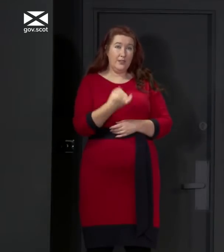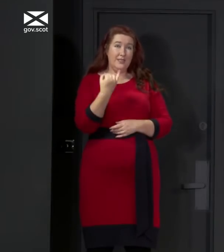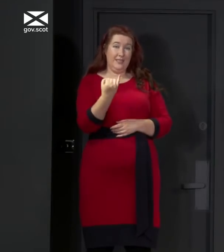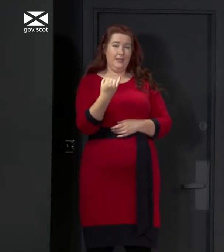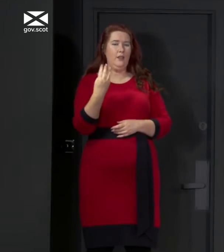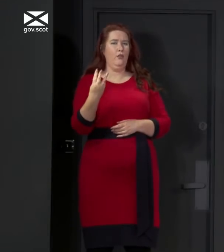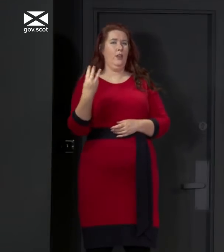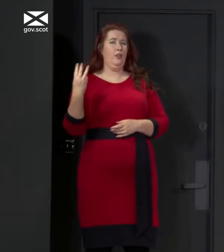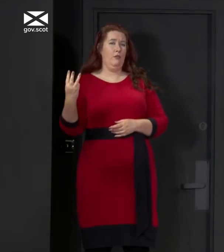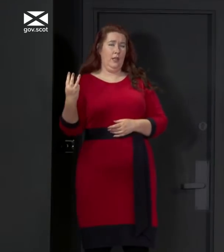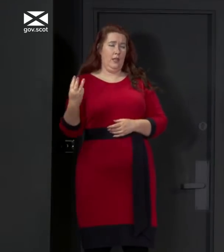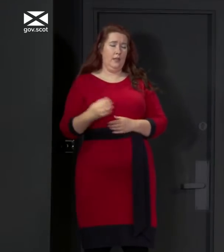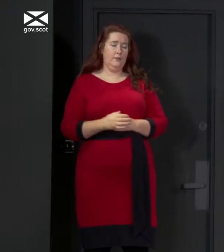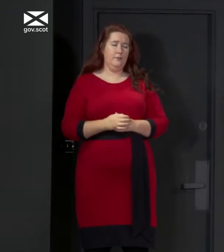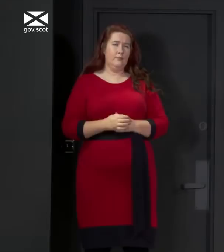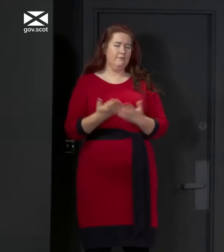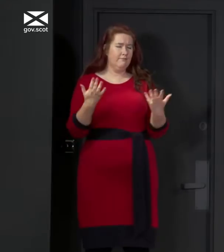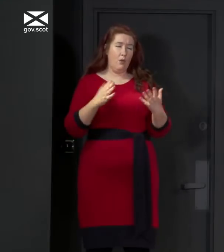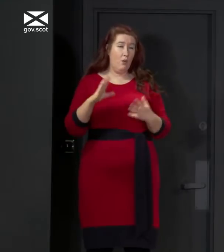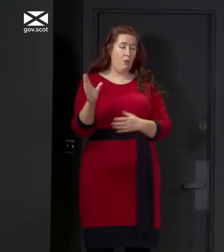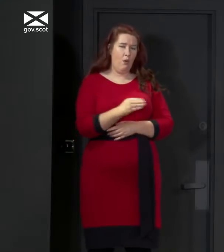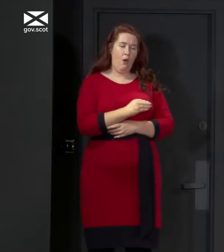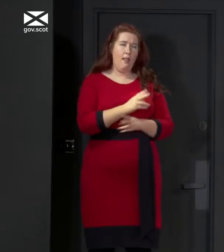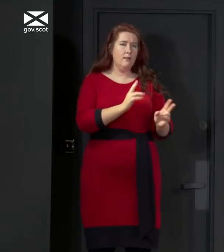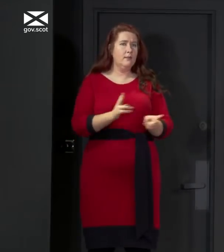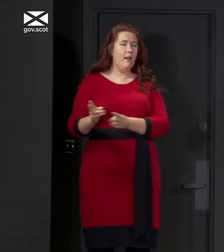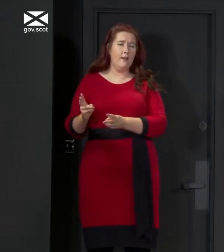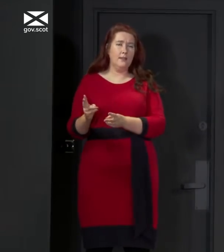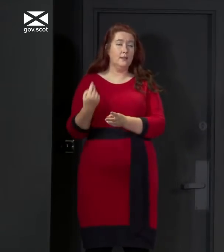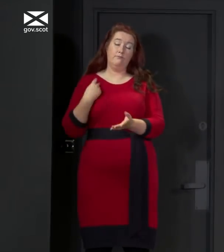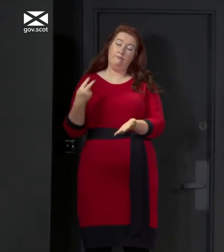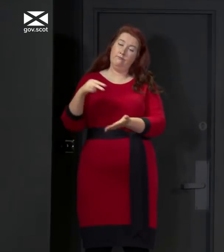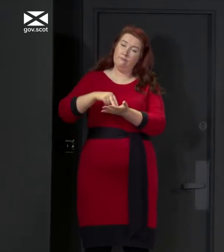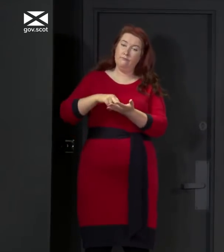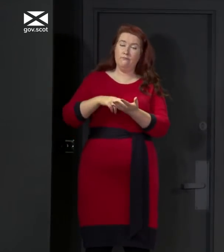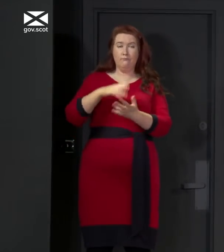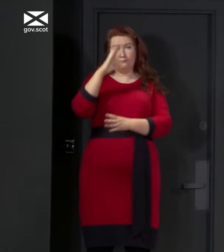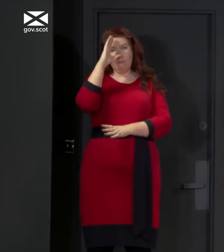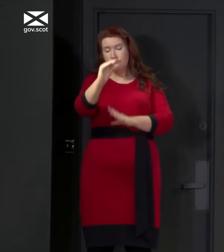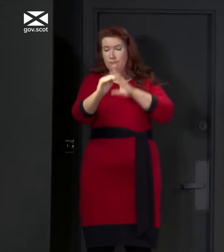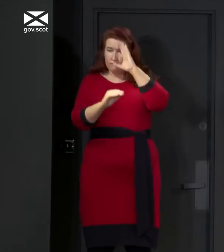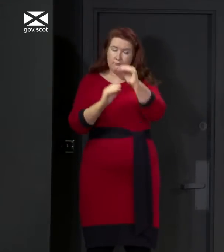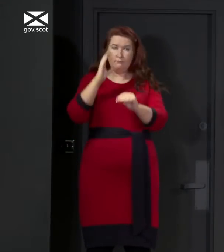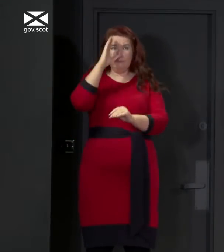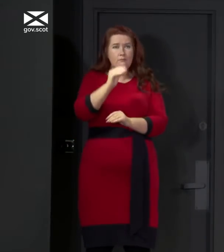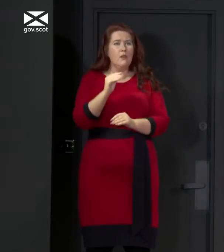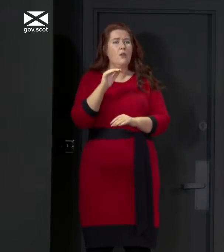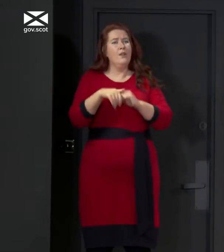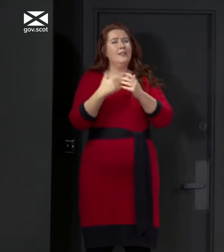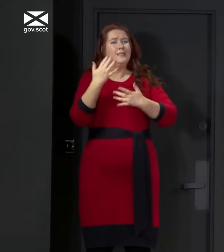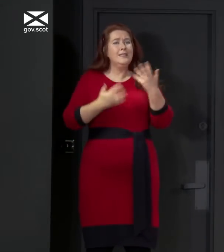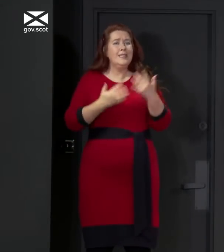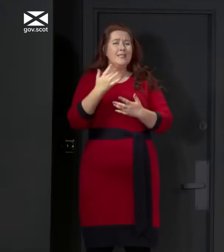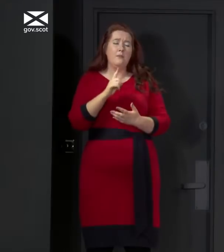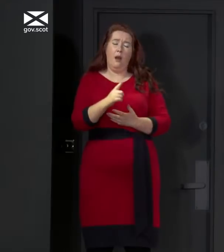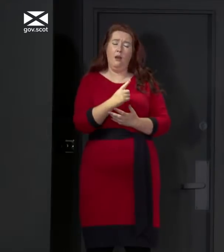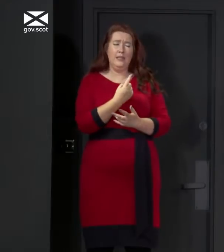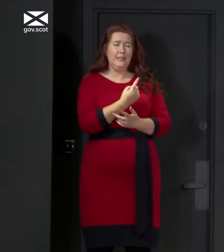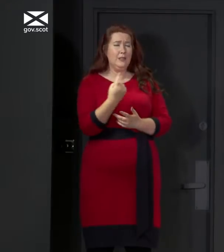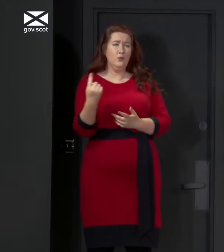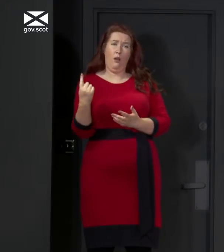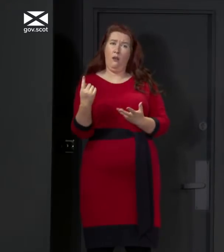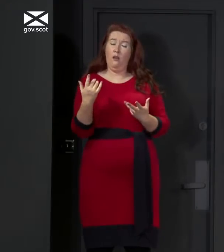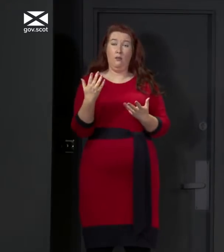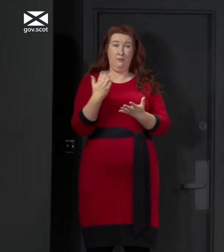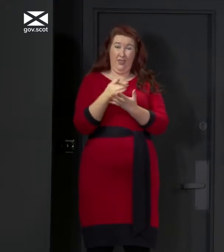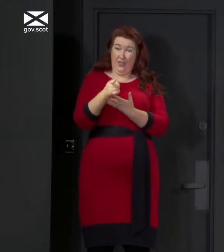4,633. And of course, every single one of these deaths, I report them here on a daily basis as statistics, but every single one of those statistics